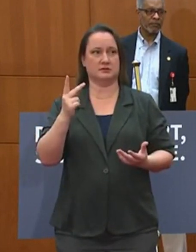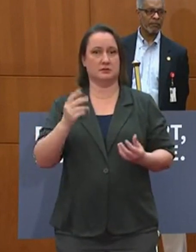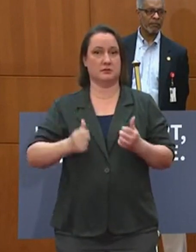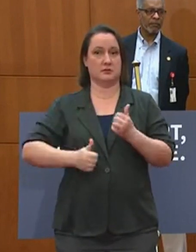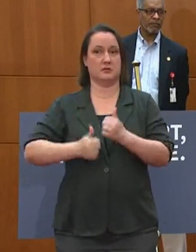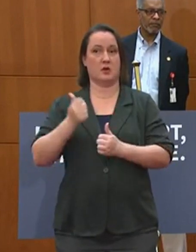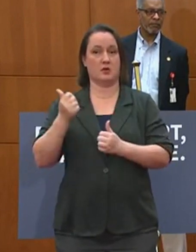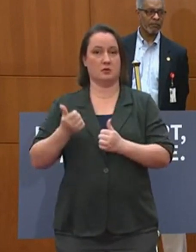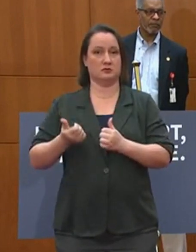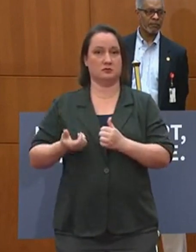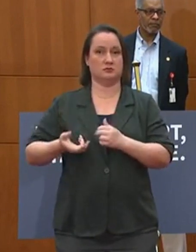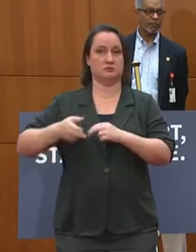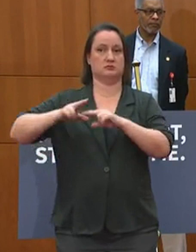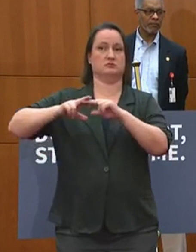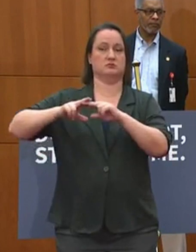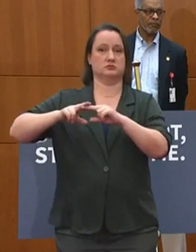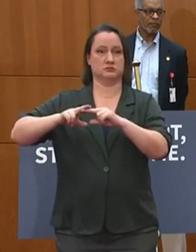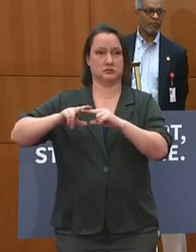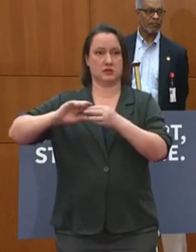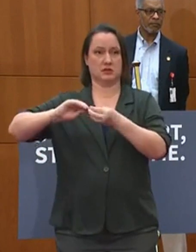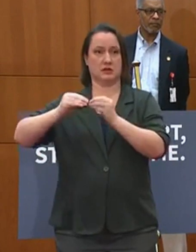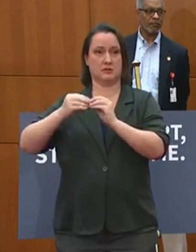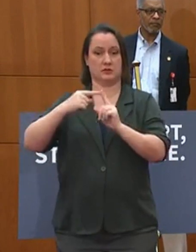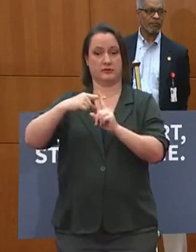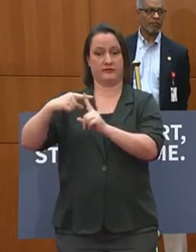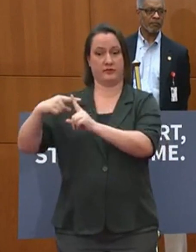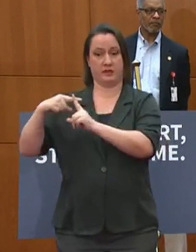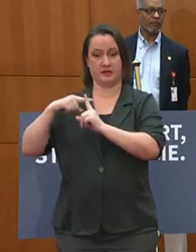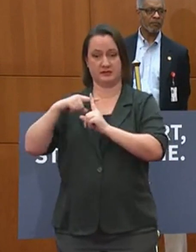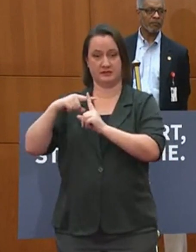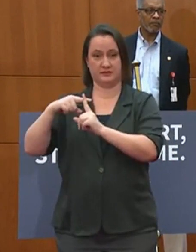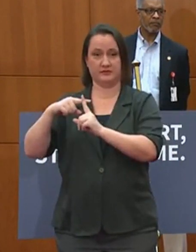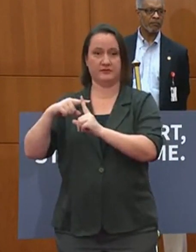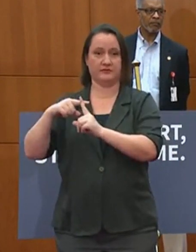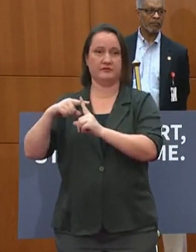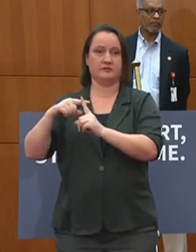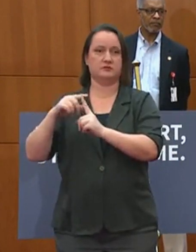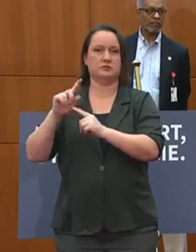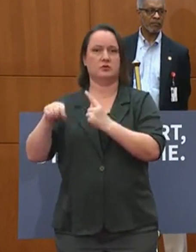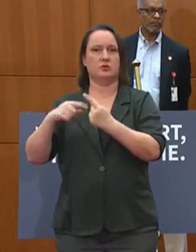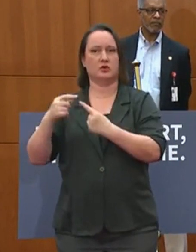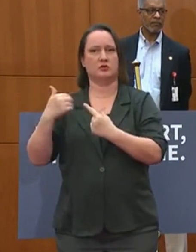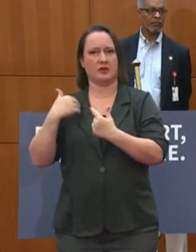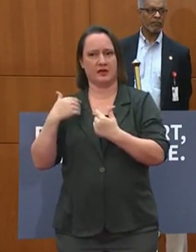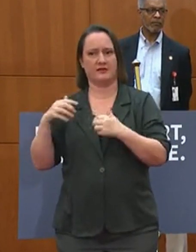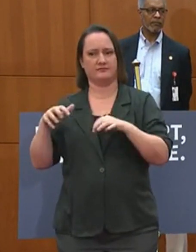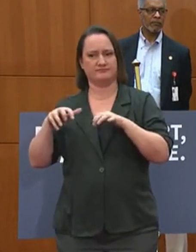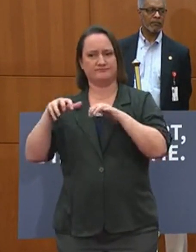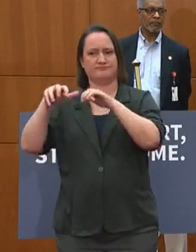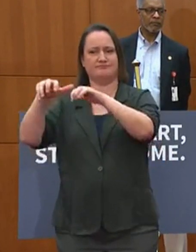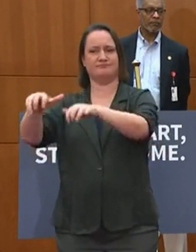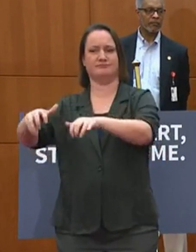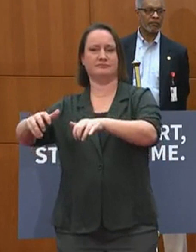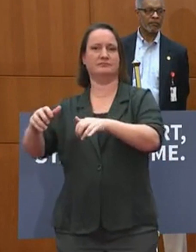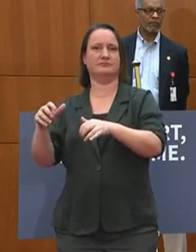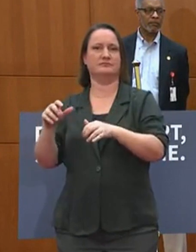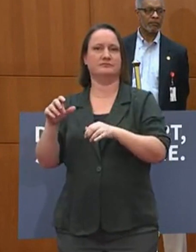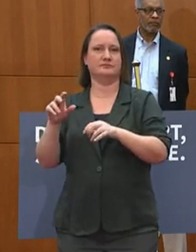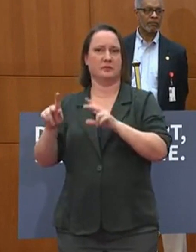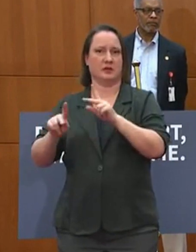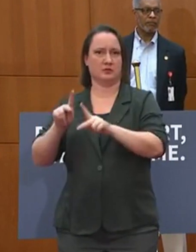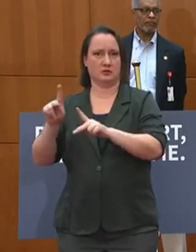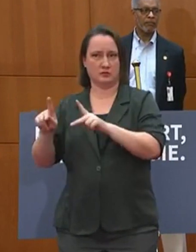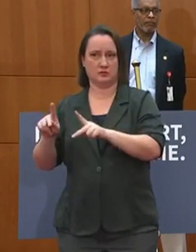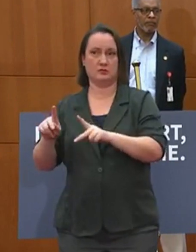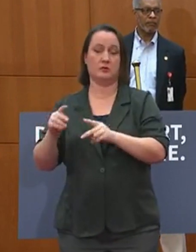increase, highest number of positives in dense populations across Virginia, certainly